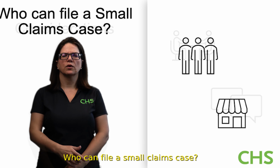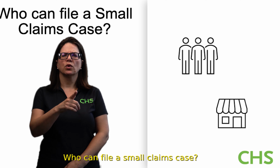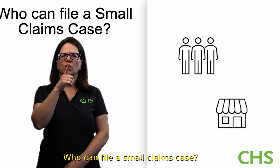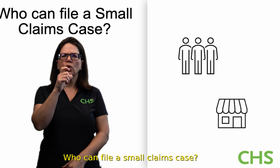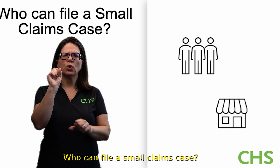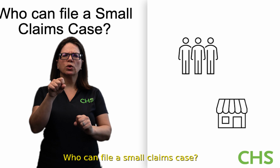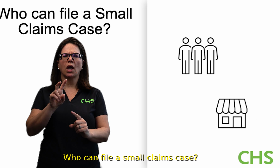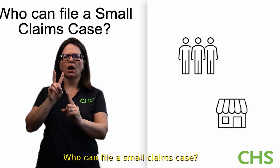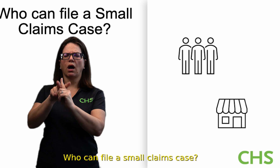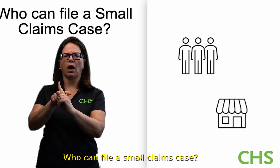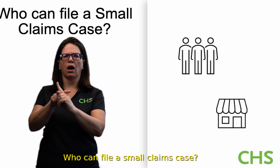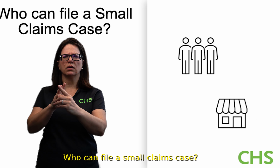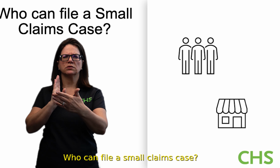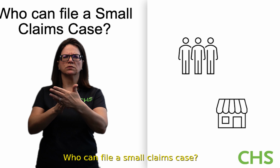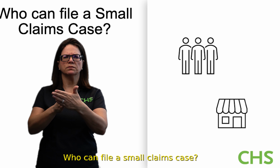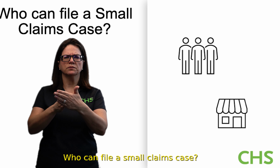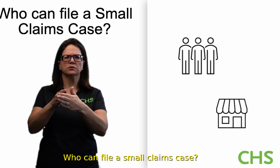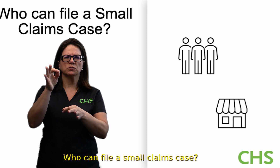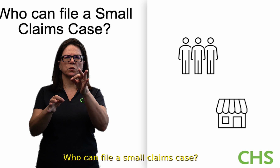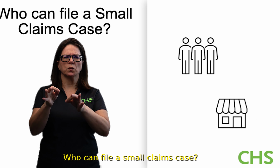Who can file a small claims case?